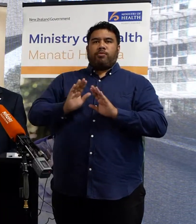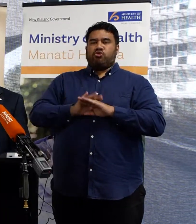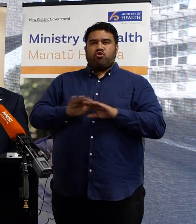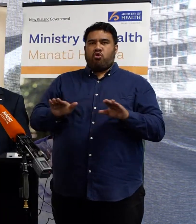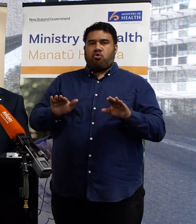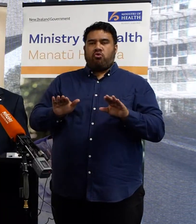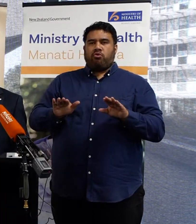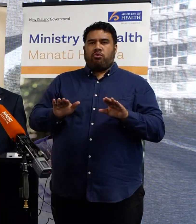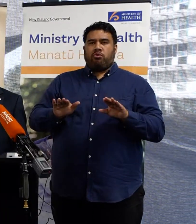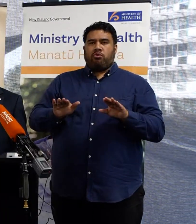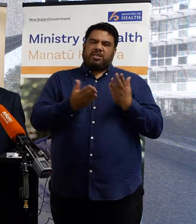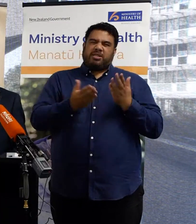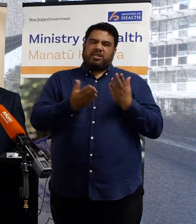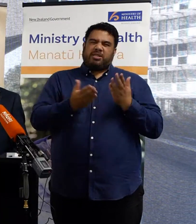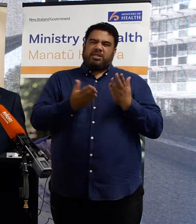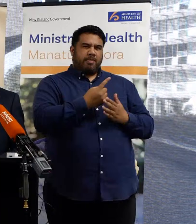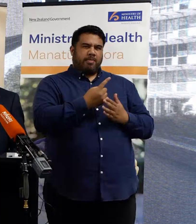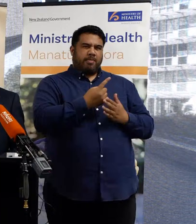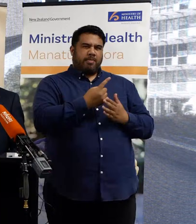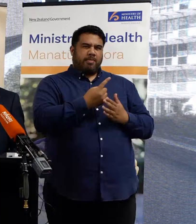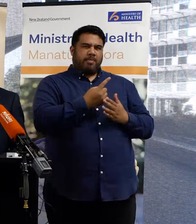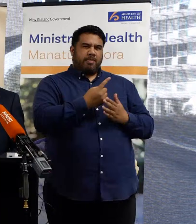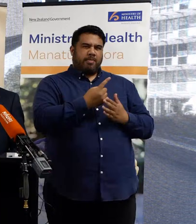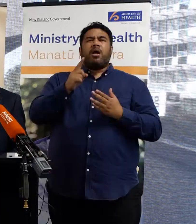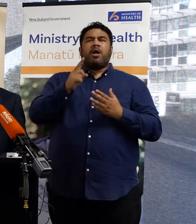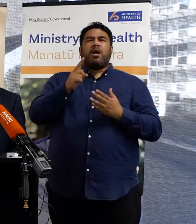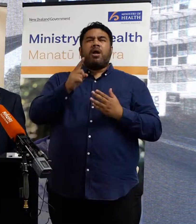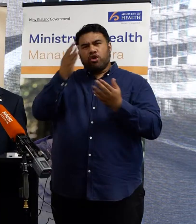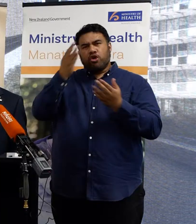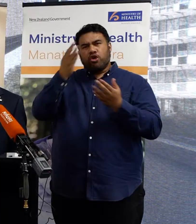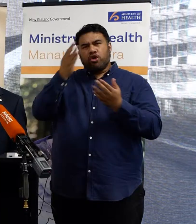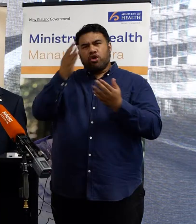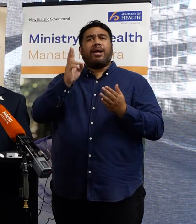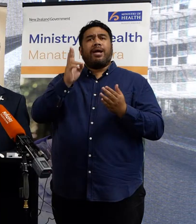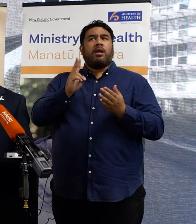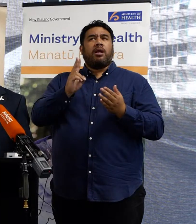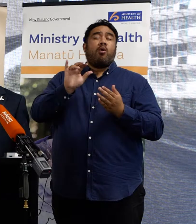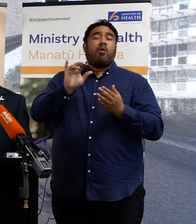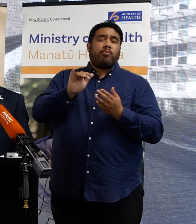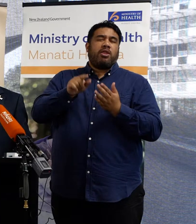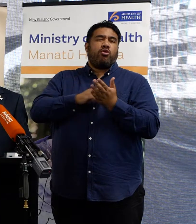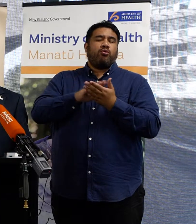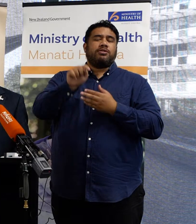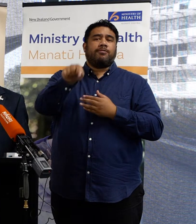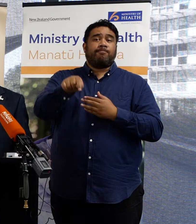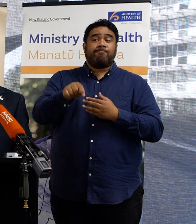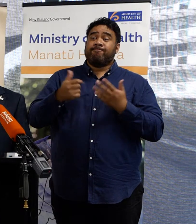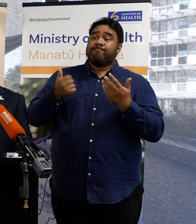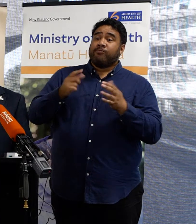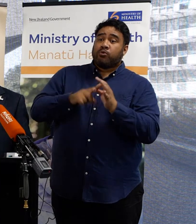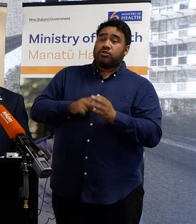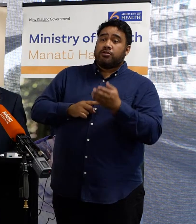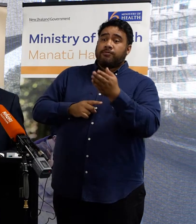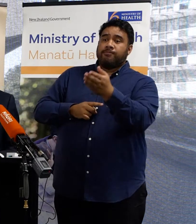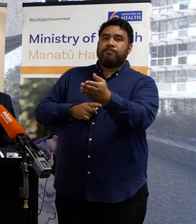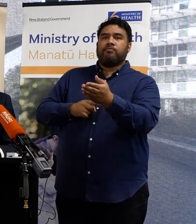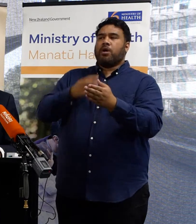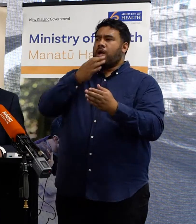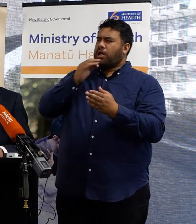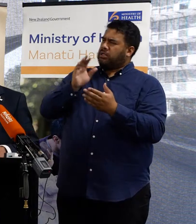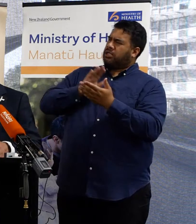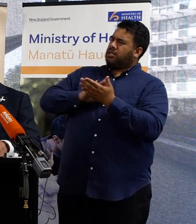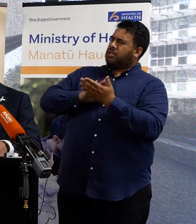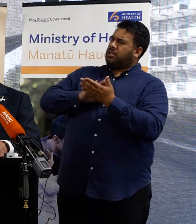put a statement out and then we will plan to have another stand-up on Thursday. So happy to take any questions. Just to clarify,